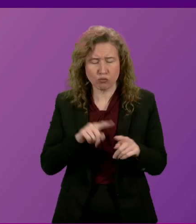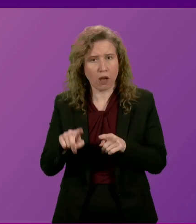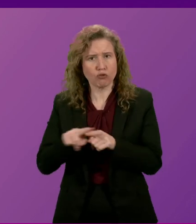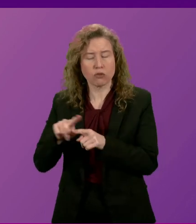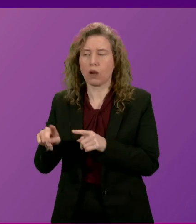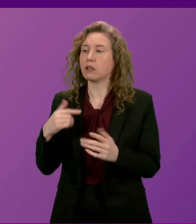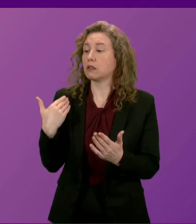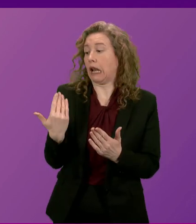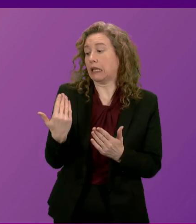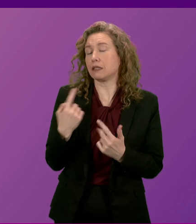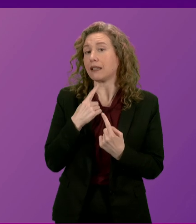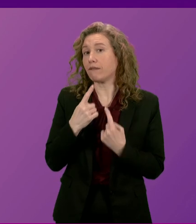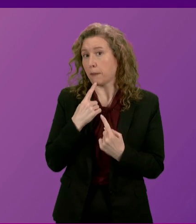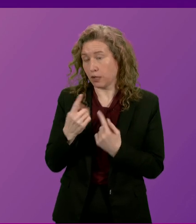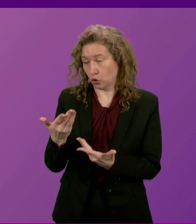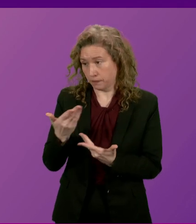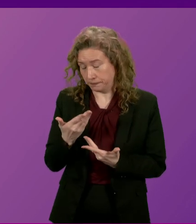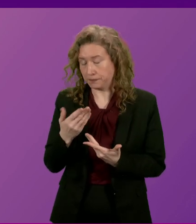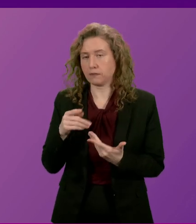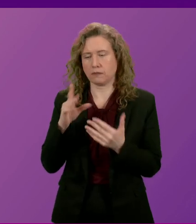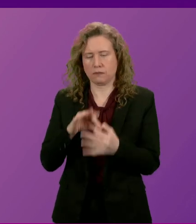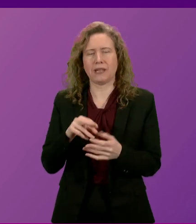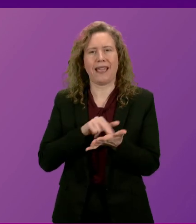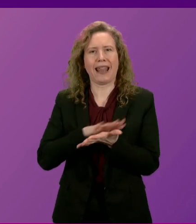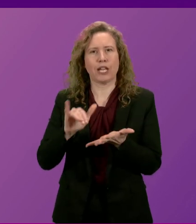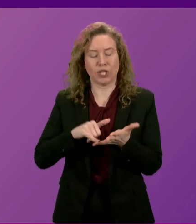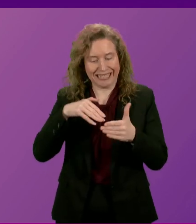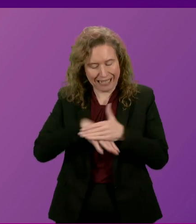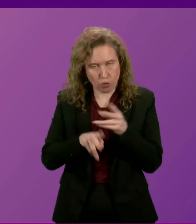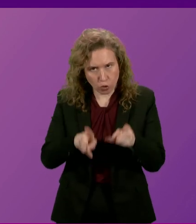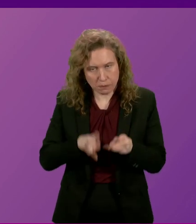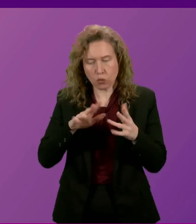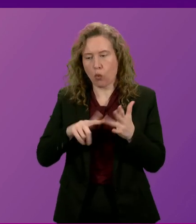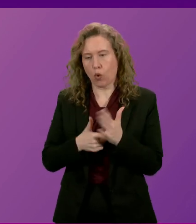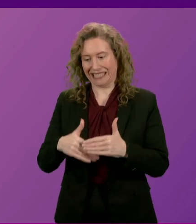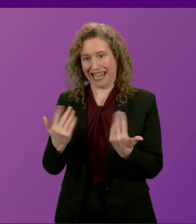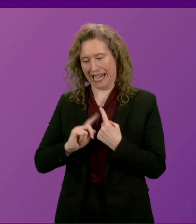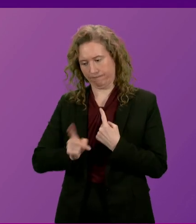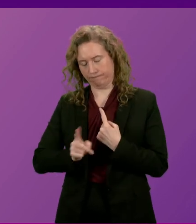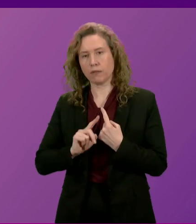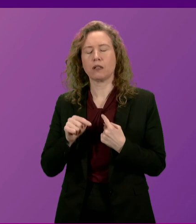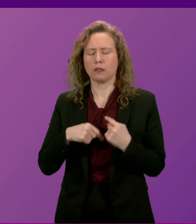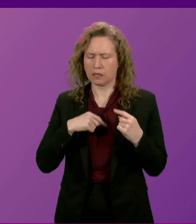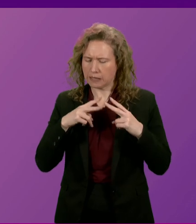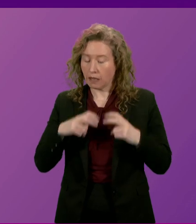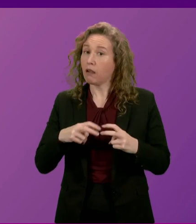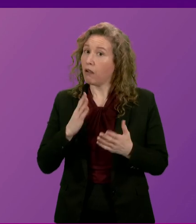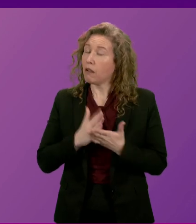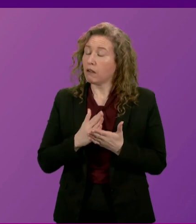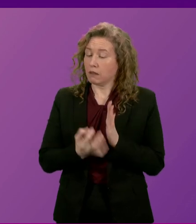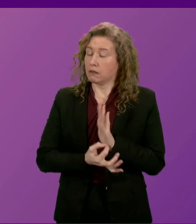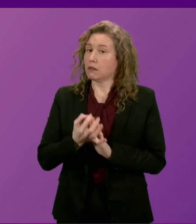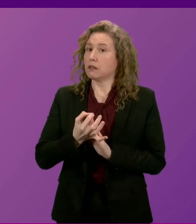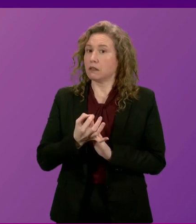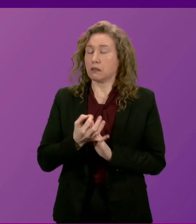information that's available to us about NHS inpatient and day case activity, for example, that has increased in